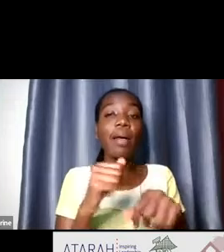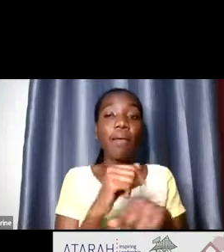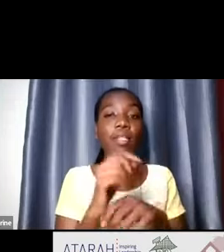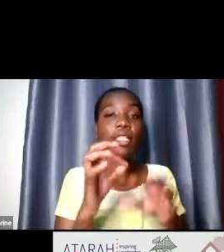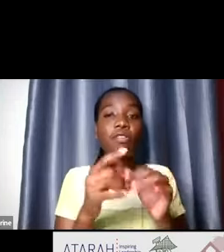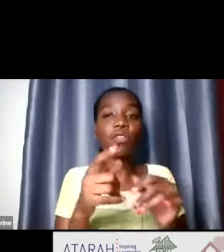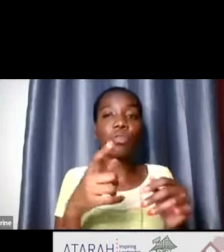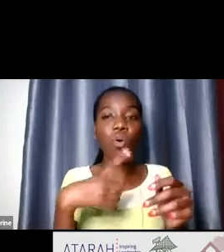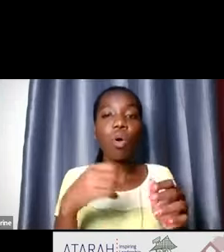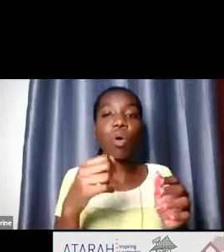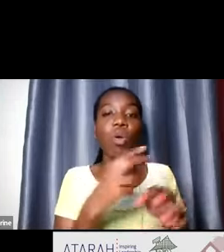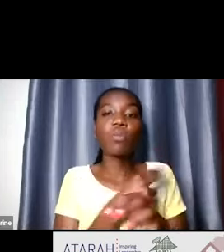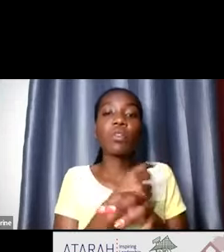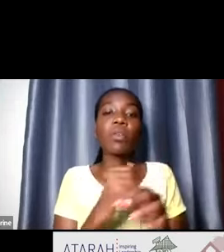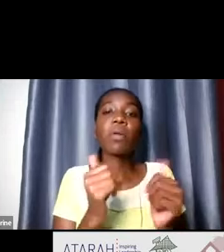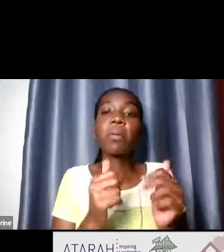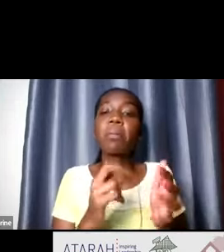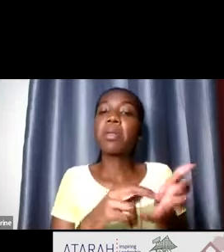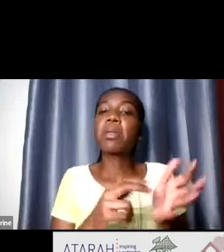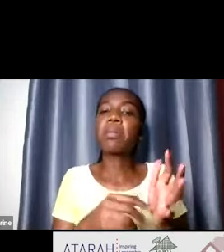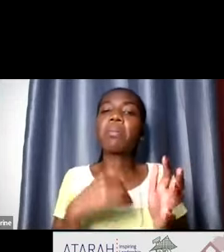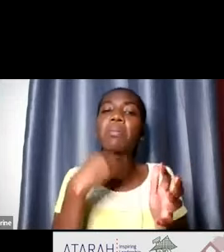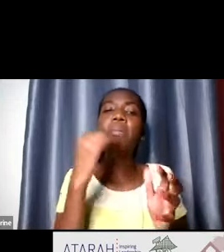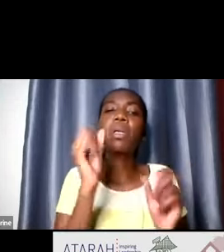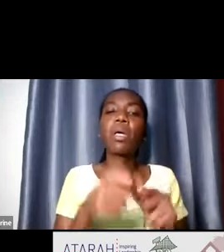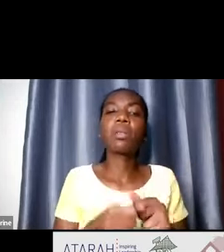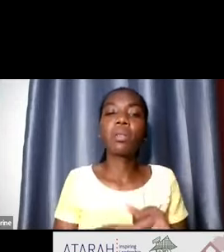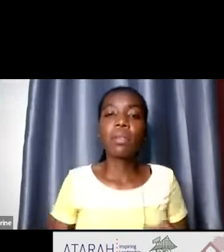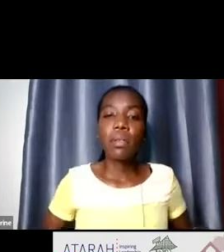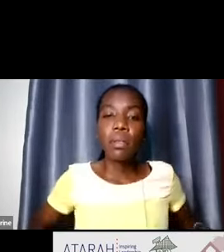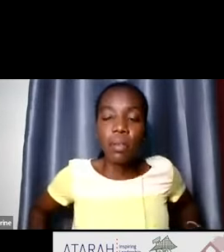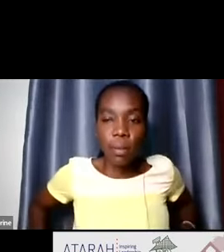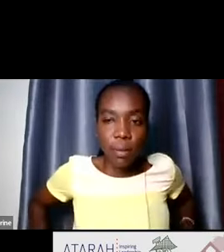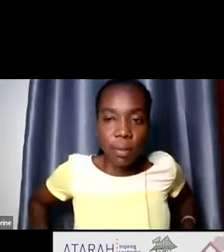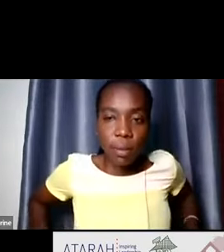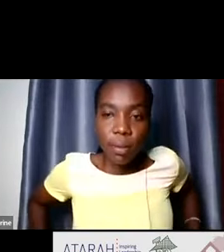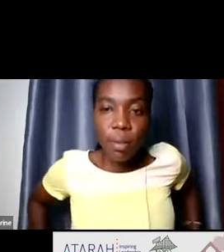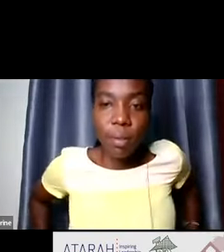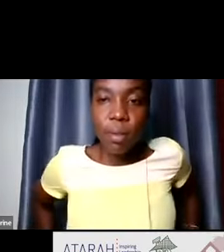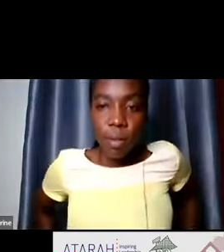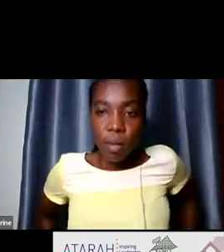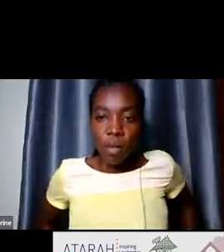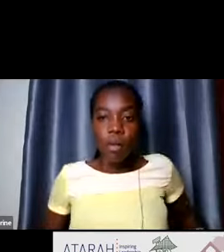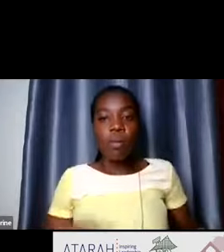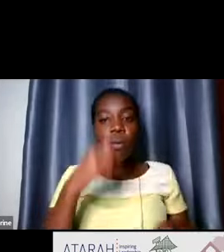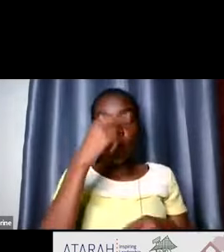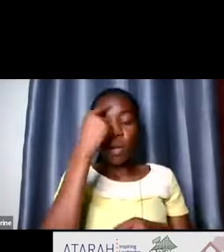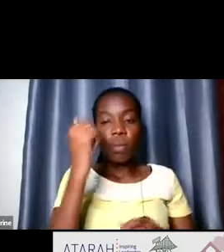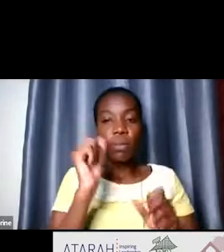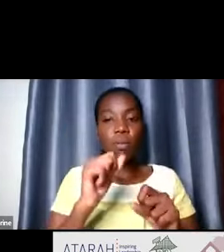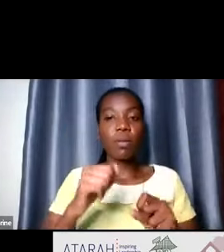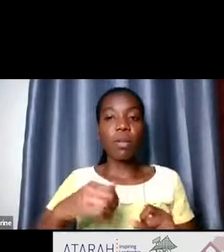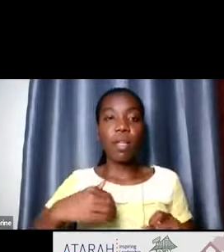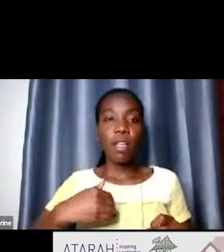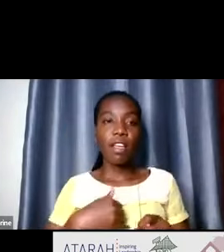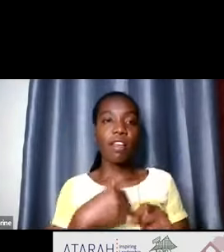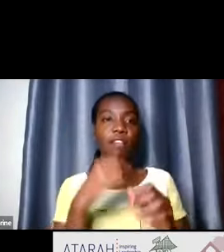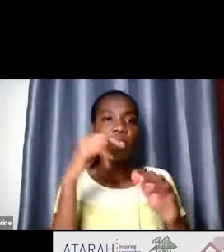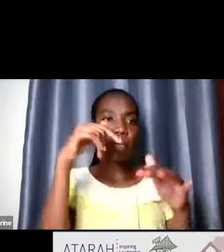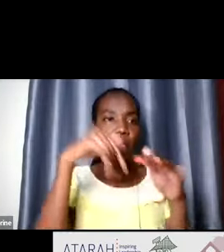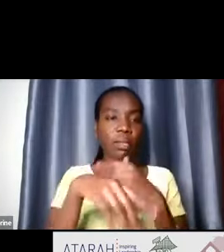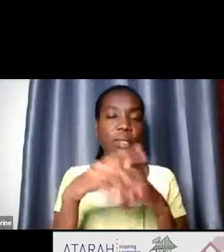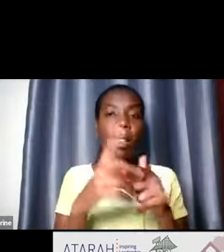hospital, they can kill themselves, because there will be a sudden drop and there's a lack